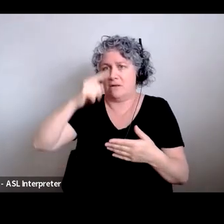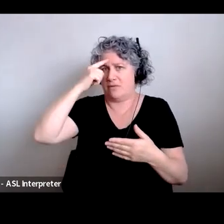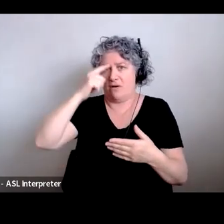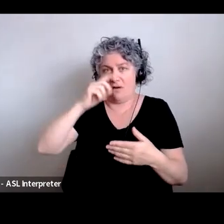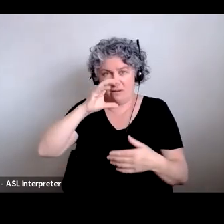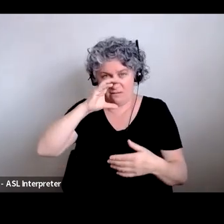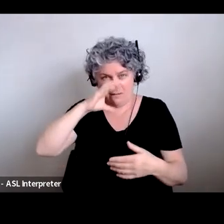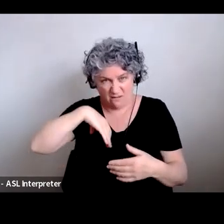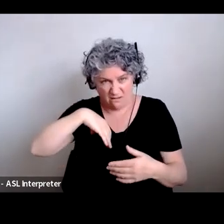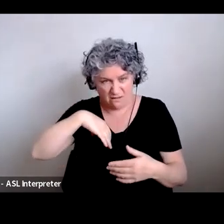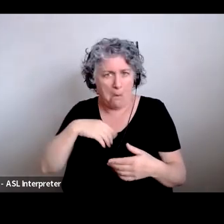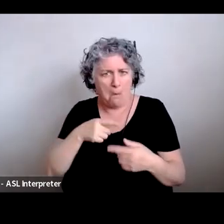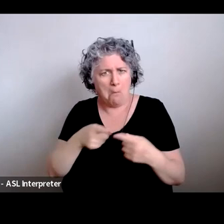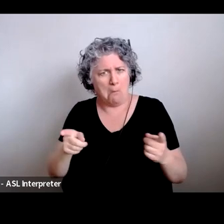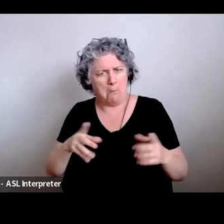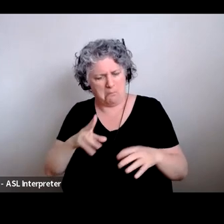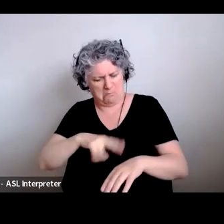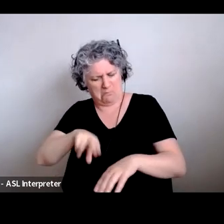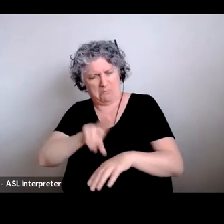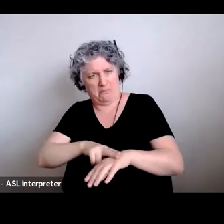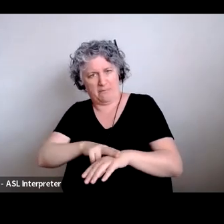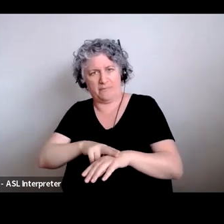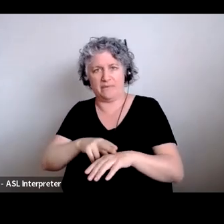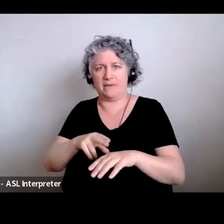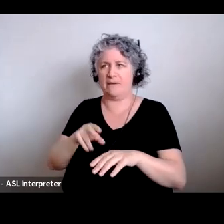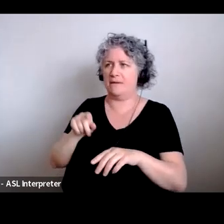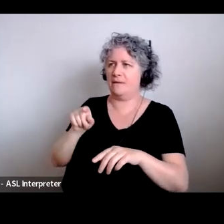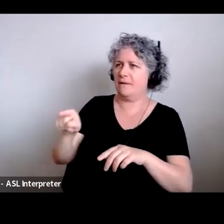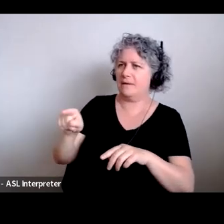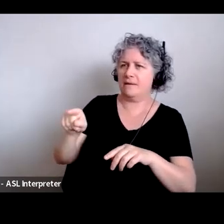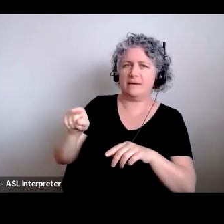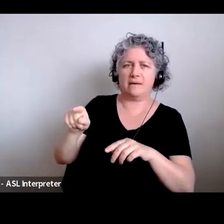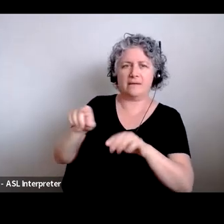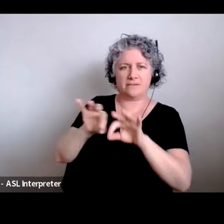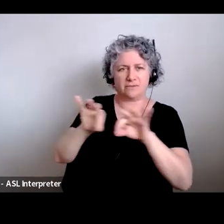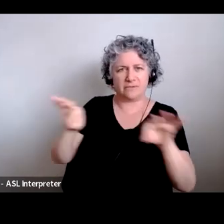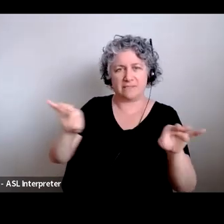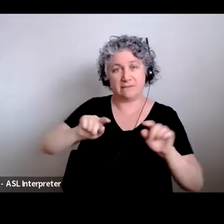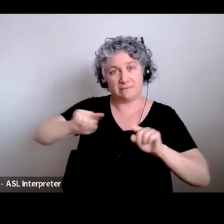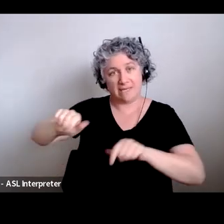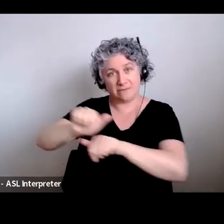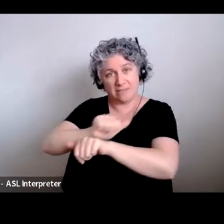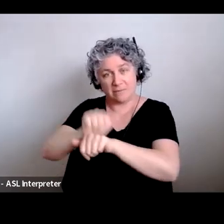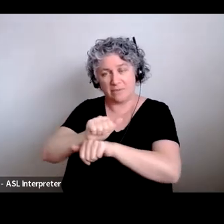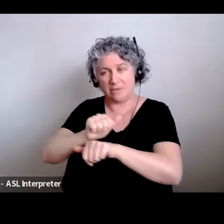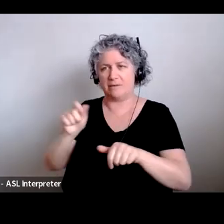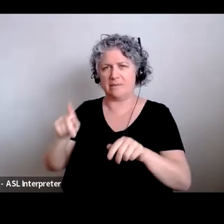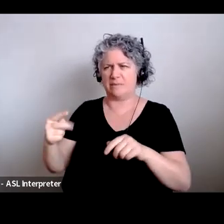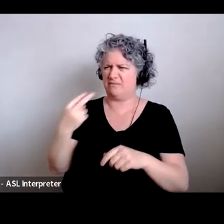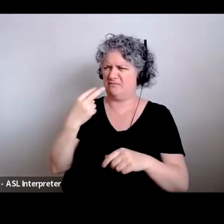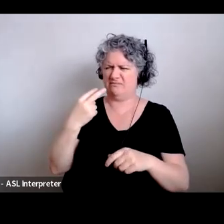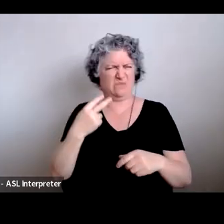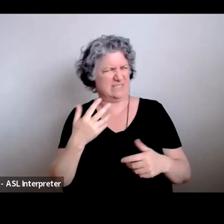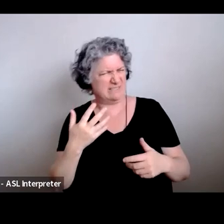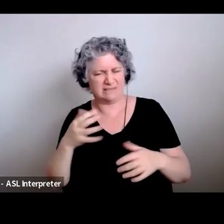odd. Whereas I had to do a lot of explaining when I was doing that degree, when I would go back to Alberta for holidays.